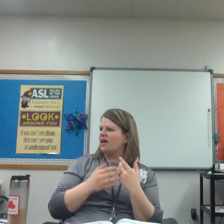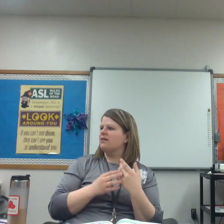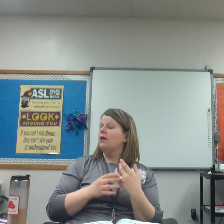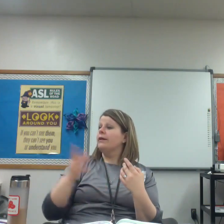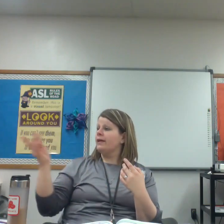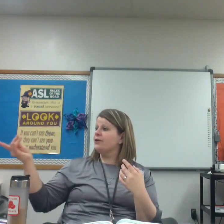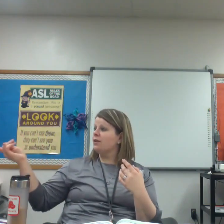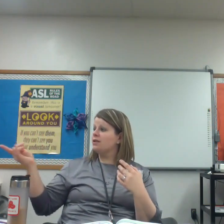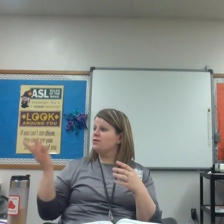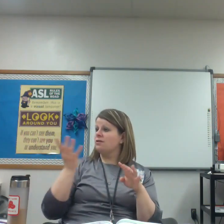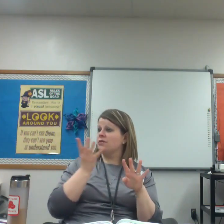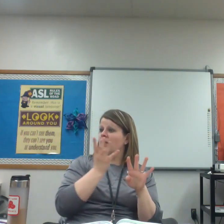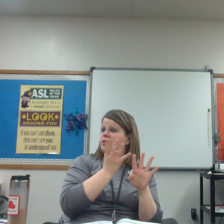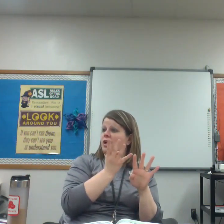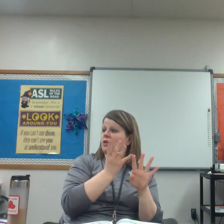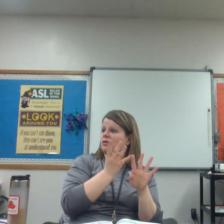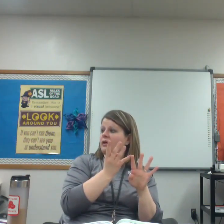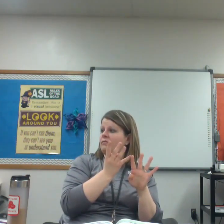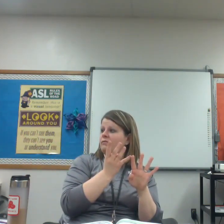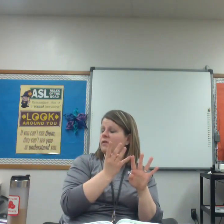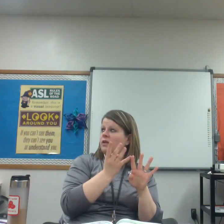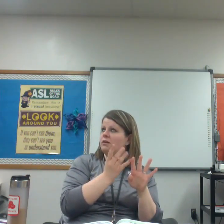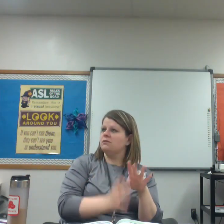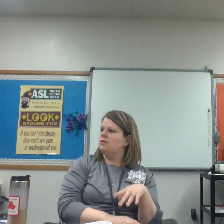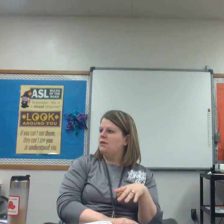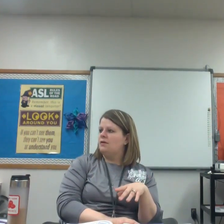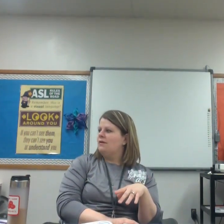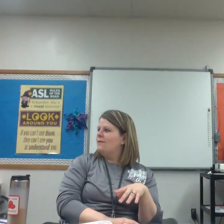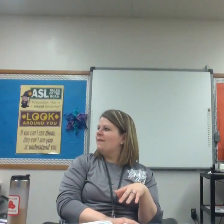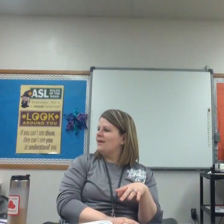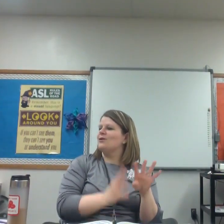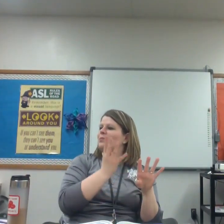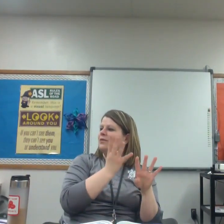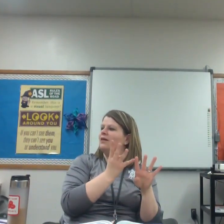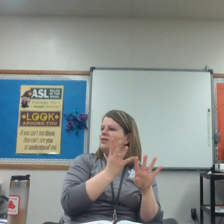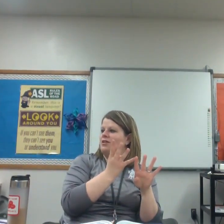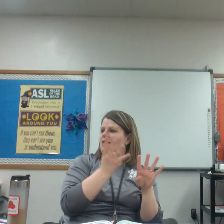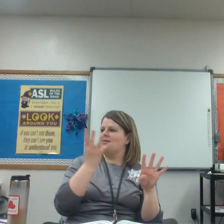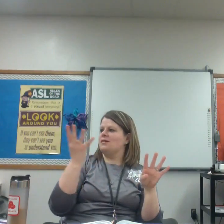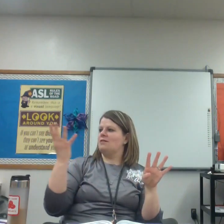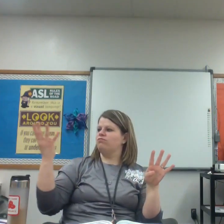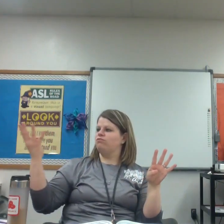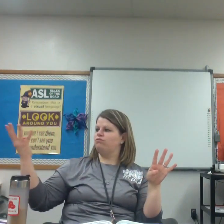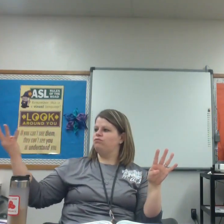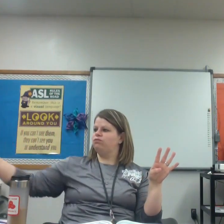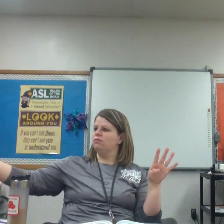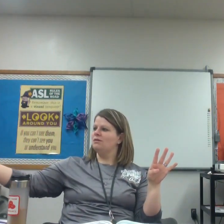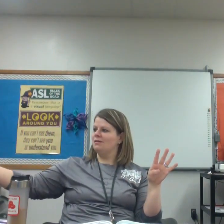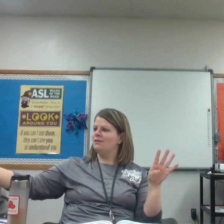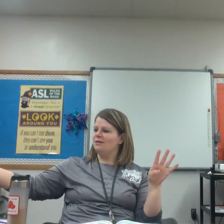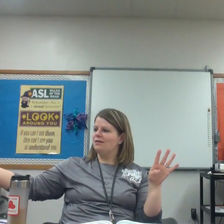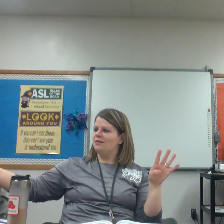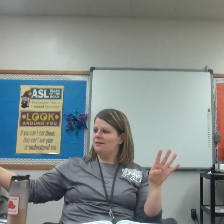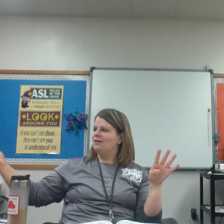line. Like your lunch hall, like The lunch line. thank you. The lunch line is like, It is. We have really